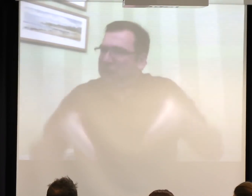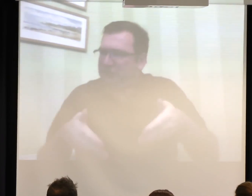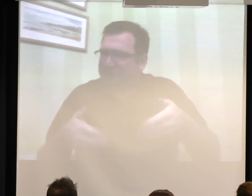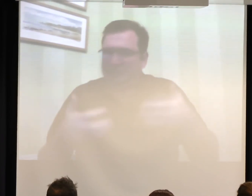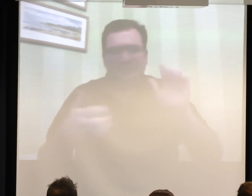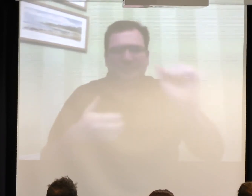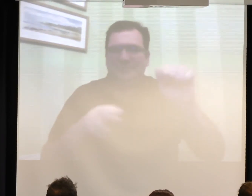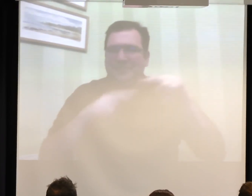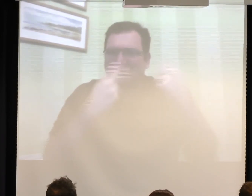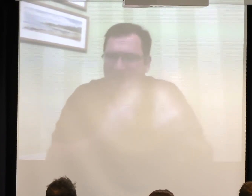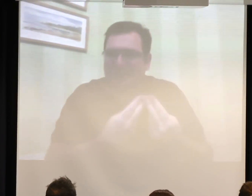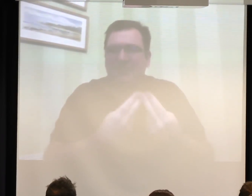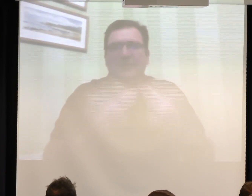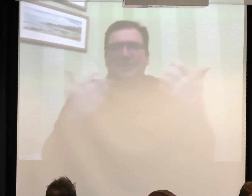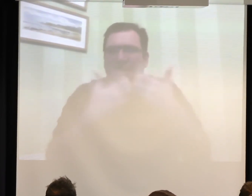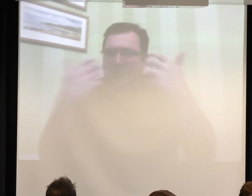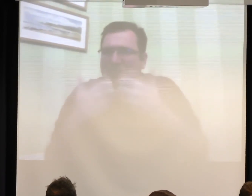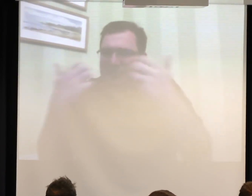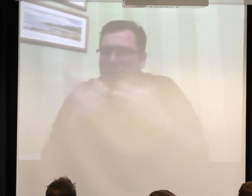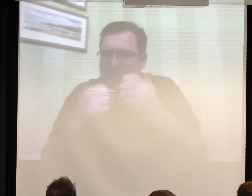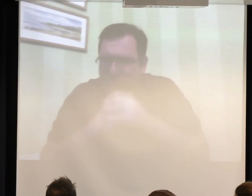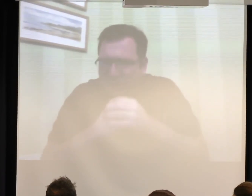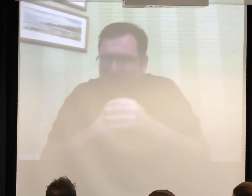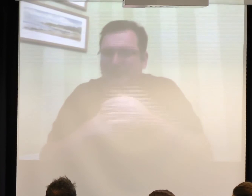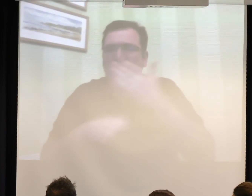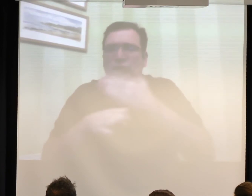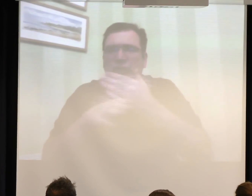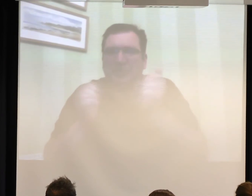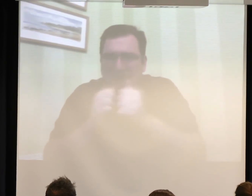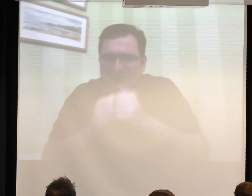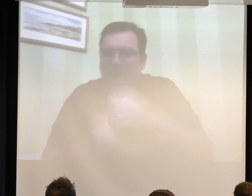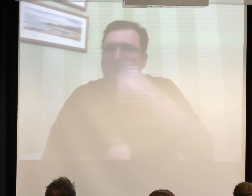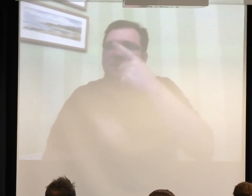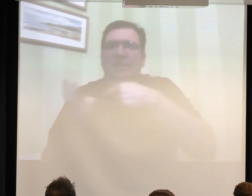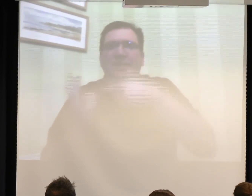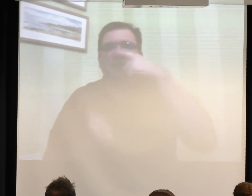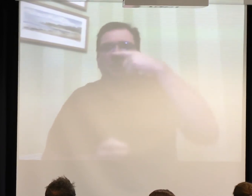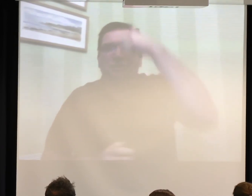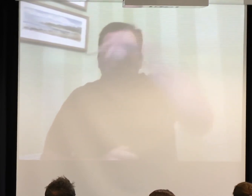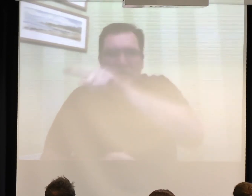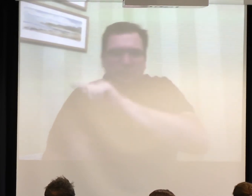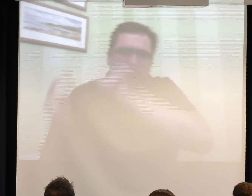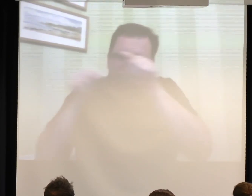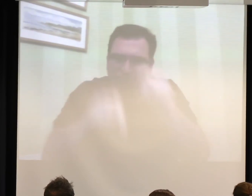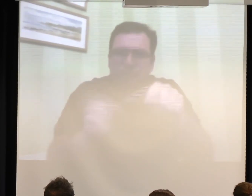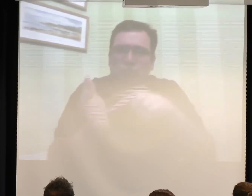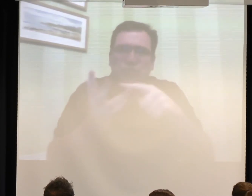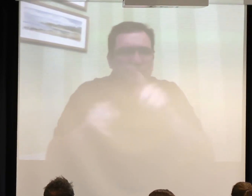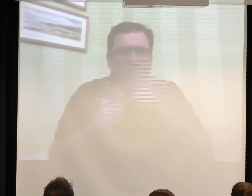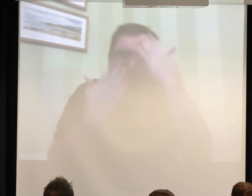John. I remember the day of his funeral. His family and many, many friends, colleagues, and other people